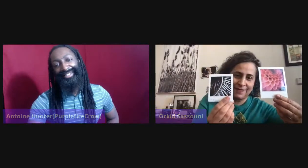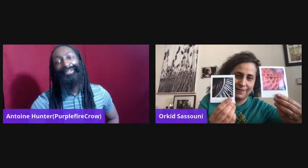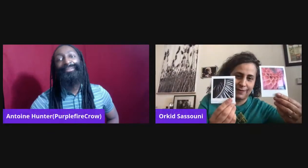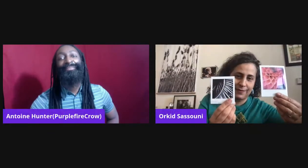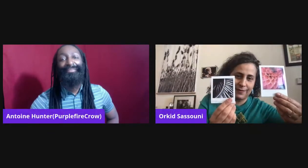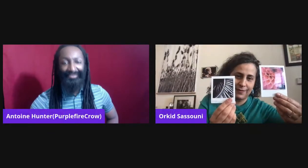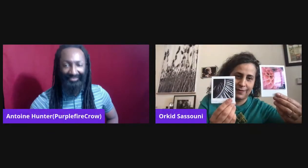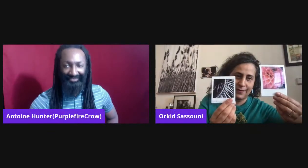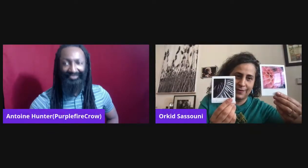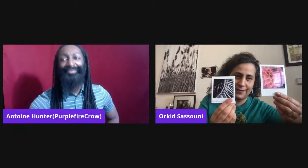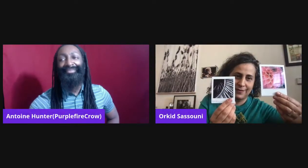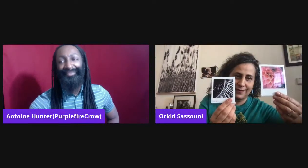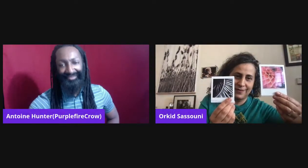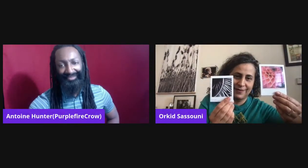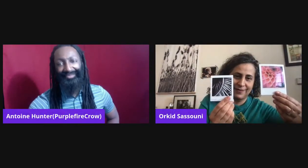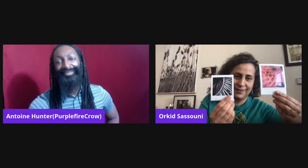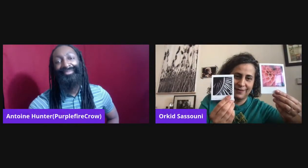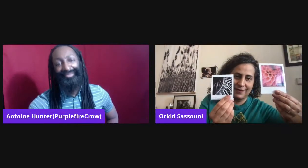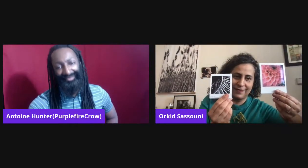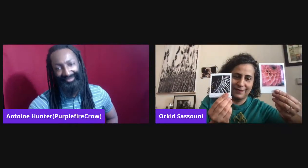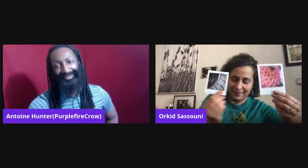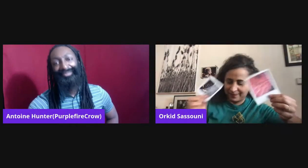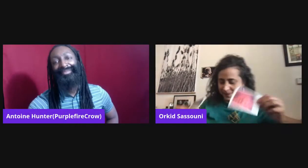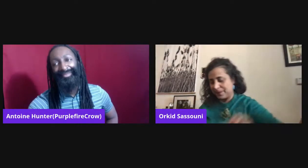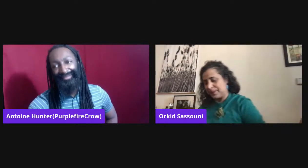This is the work from the Diana camera.